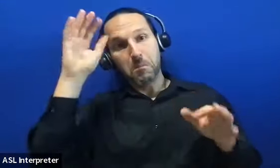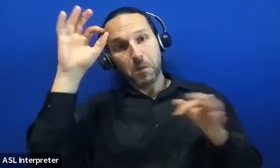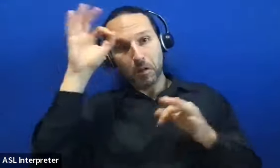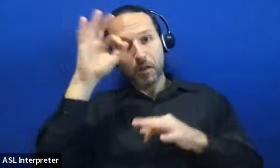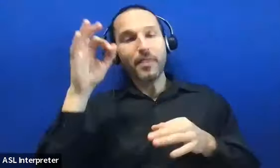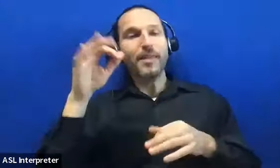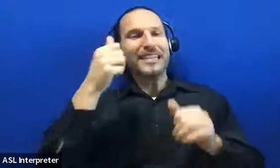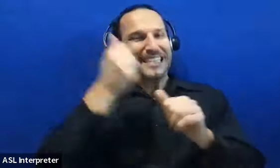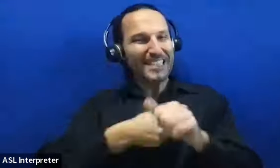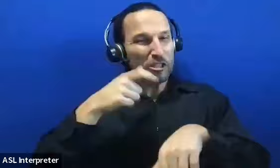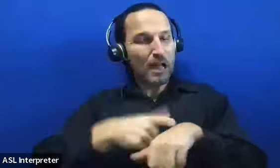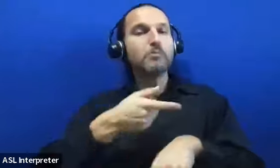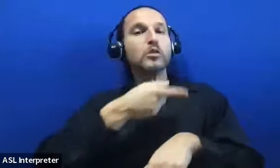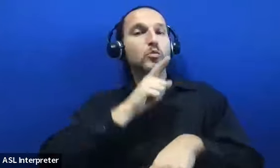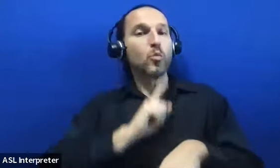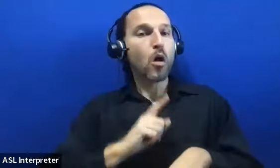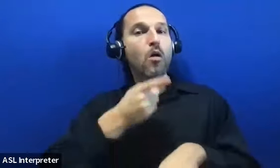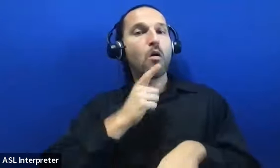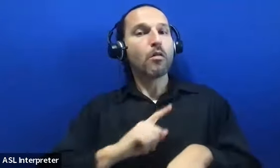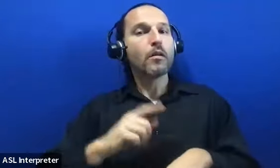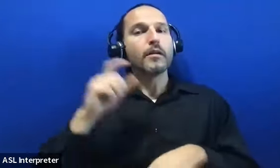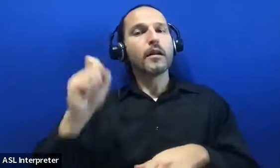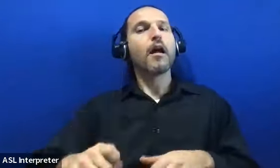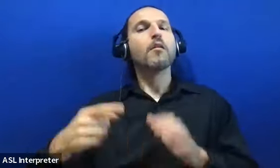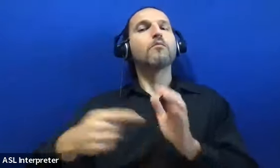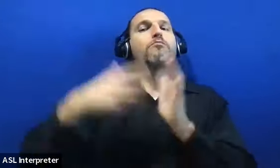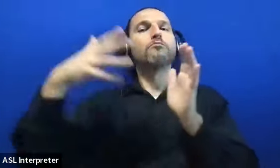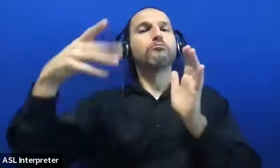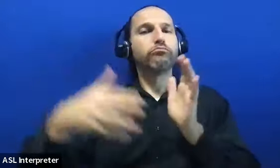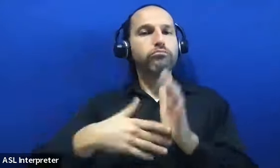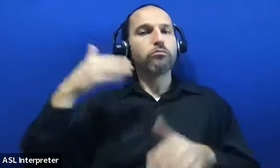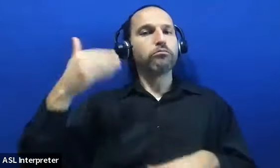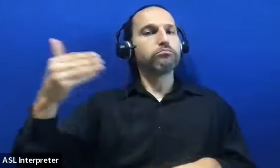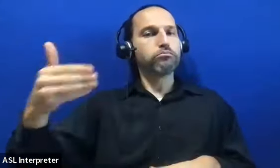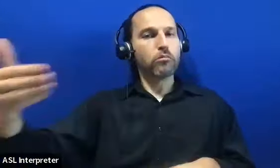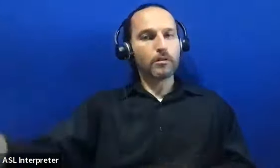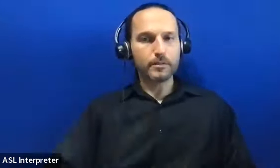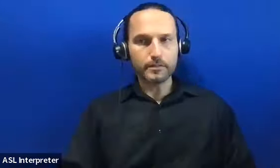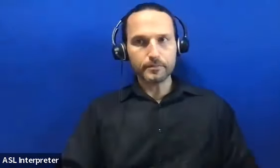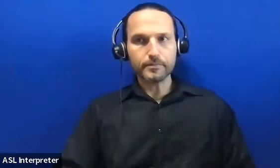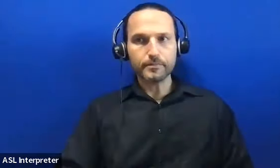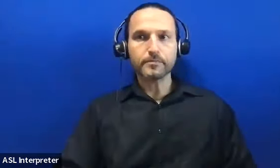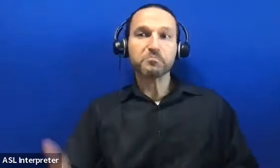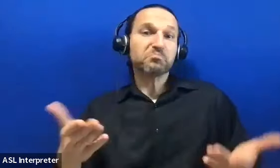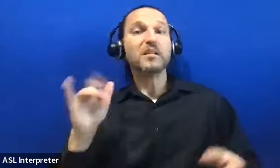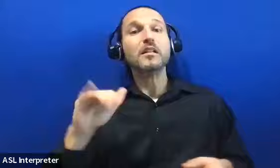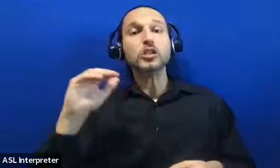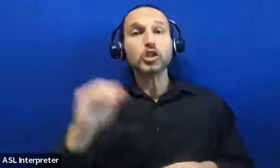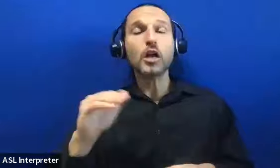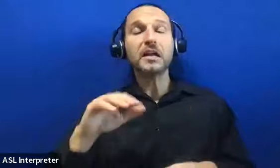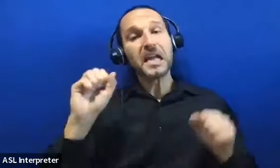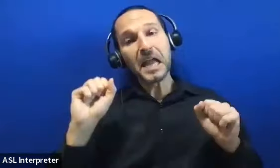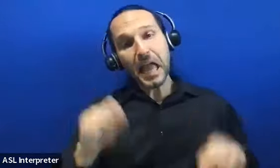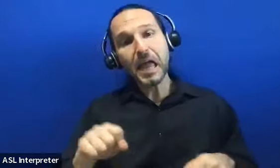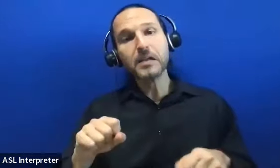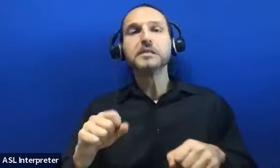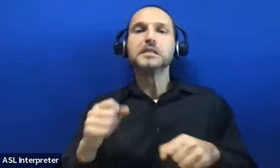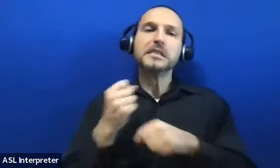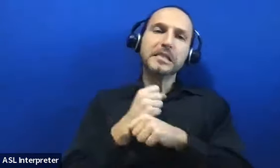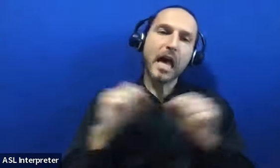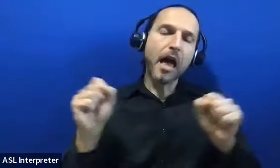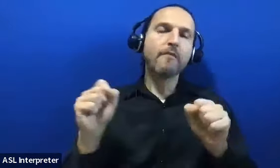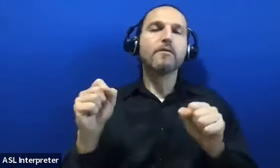every swallow or every type of bolus. It may be that a child can pretty safely consume